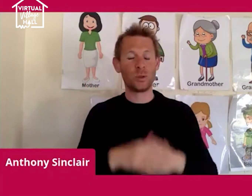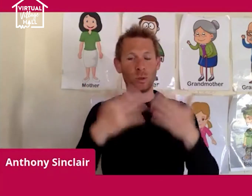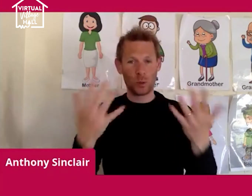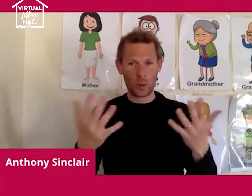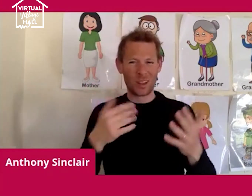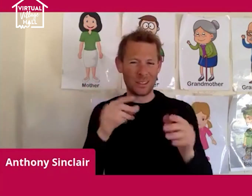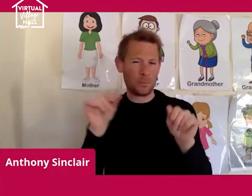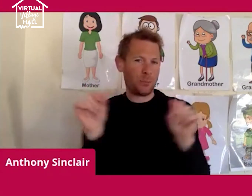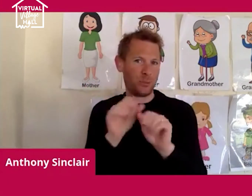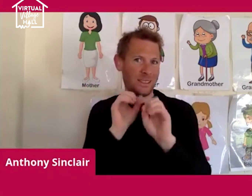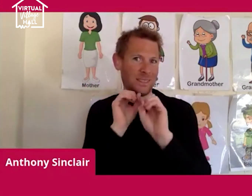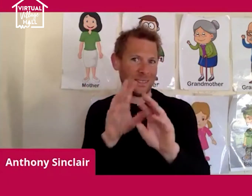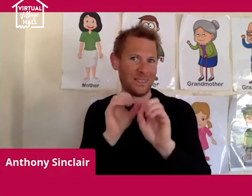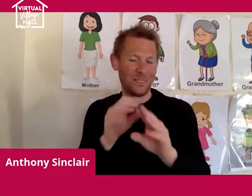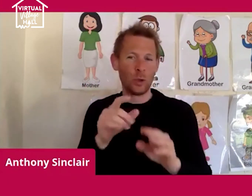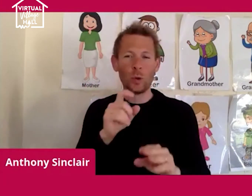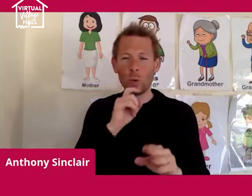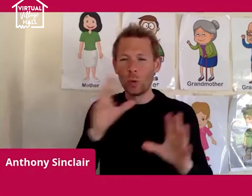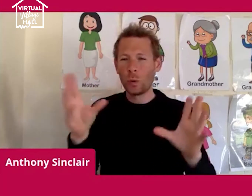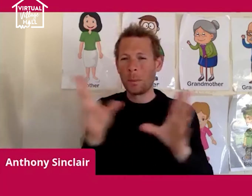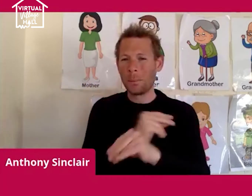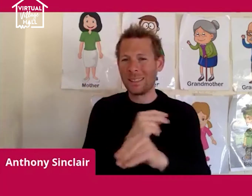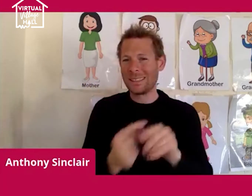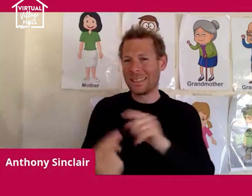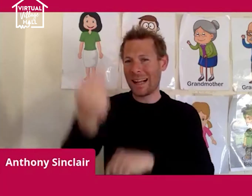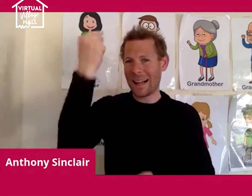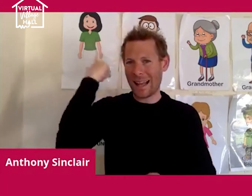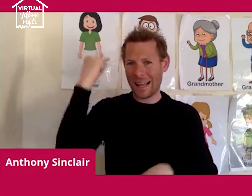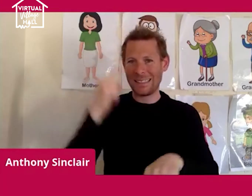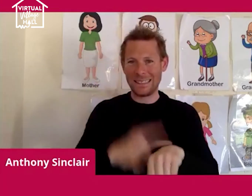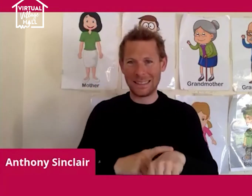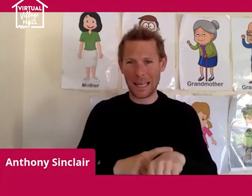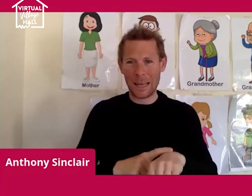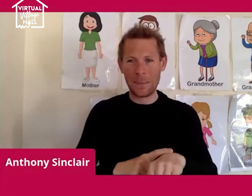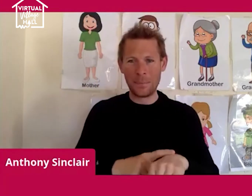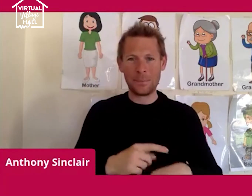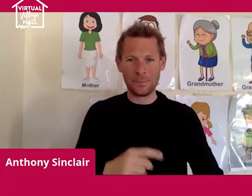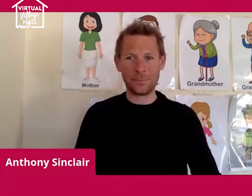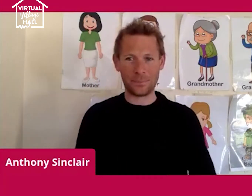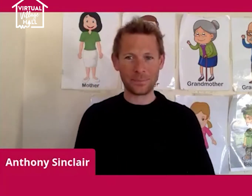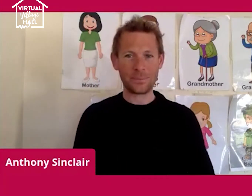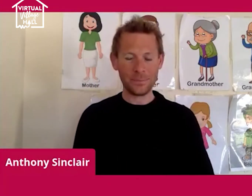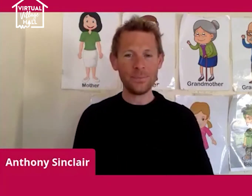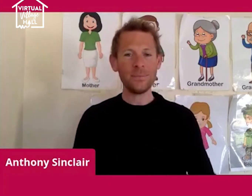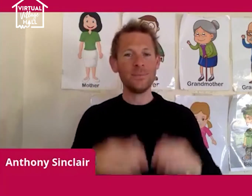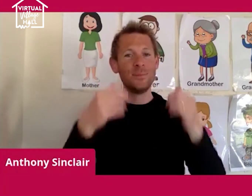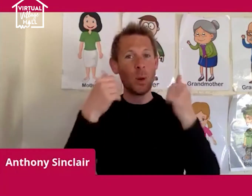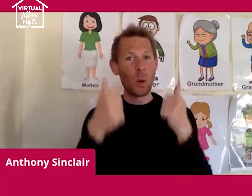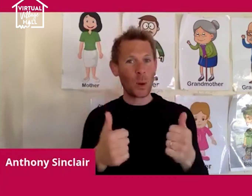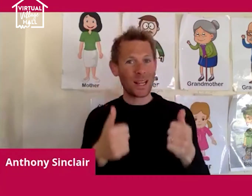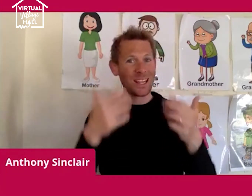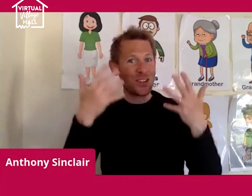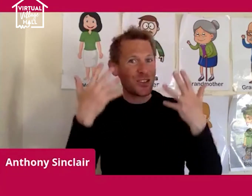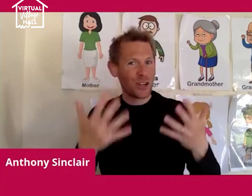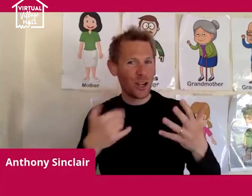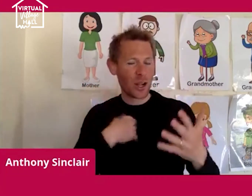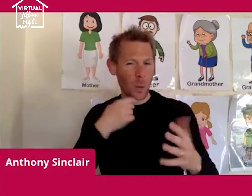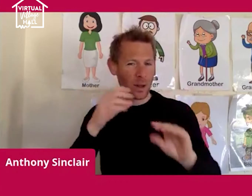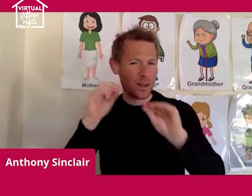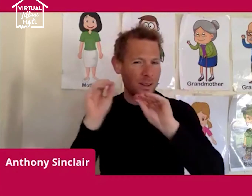career progression. Well, that's my brief history, and that's the recap of what we've missed last week. Okay,